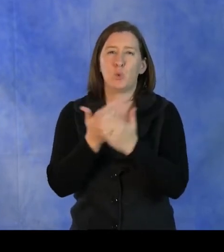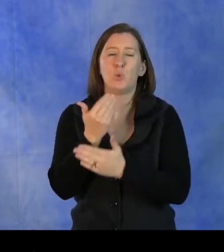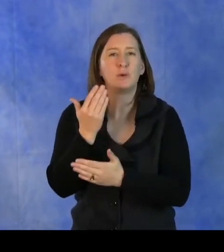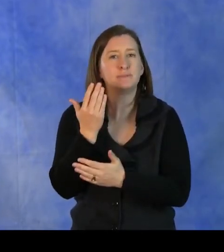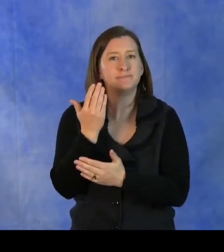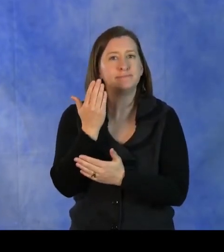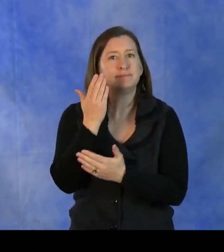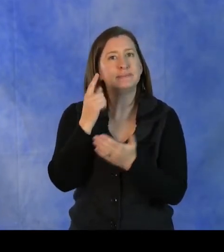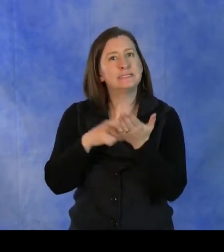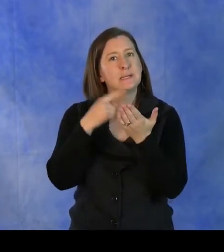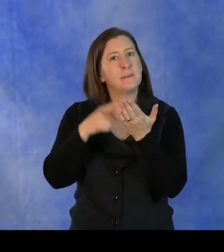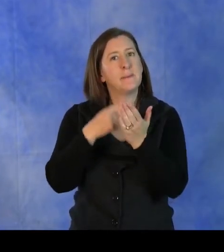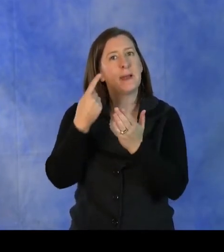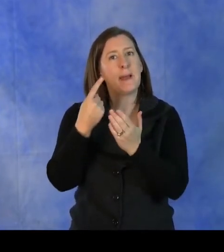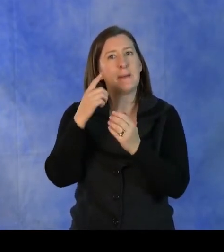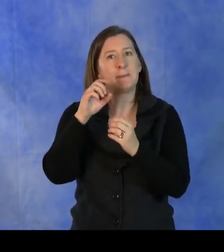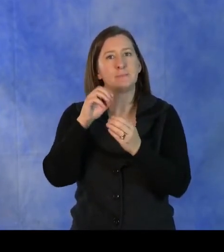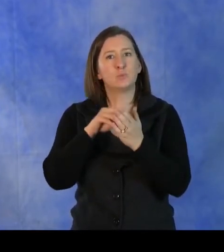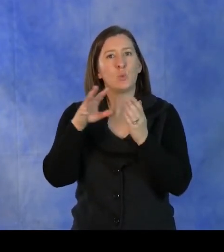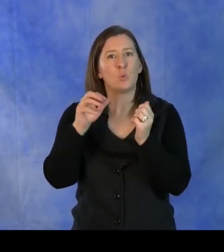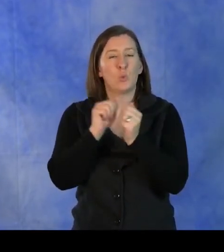help them be motivated.